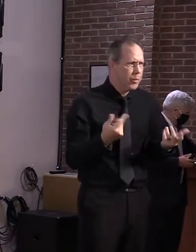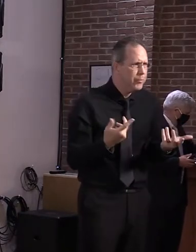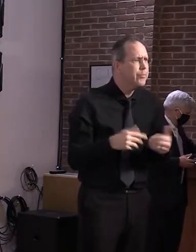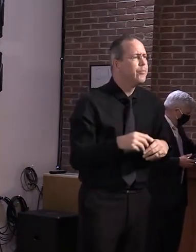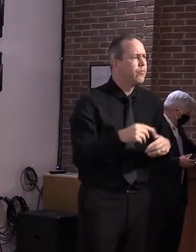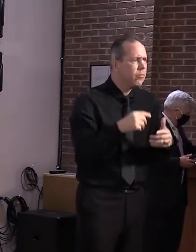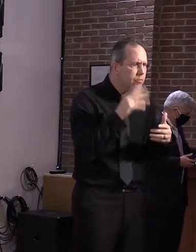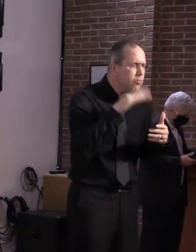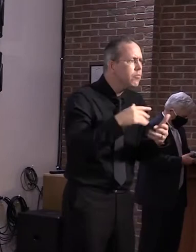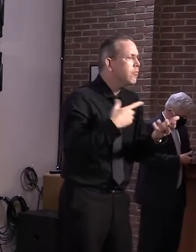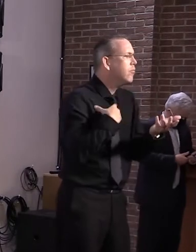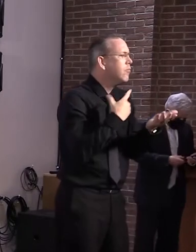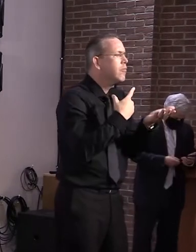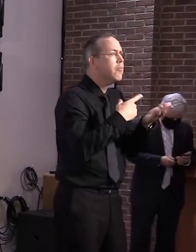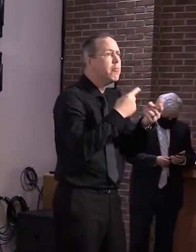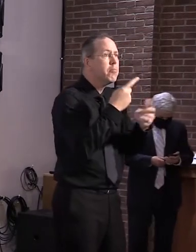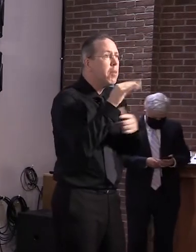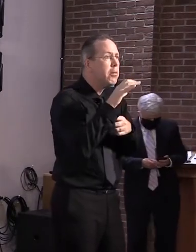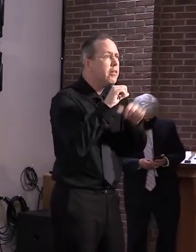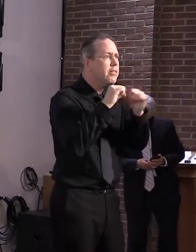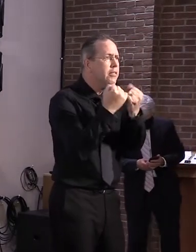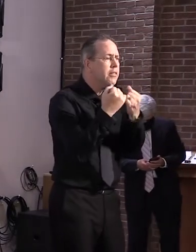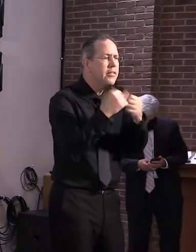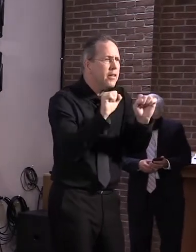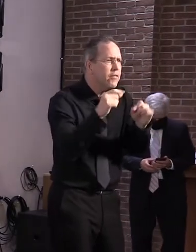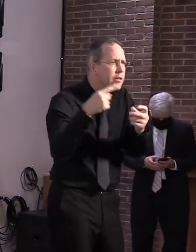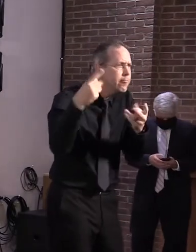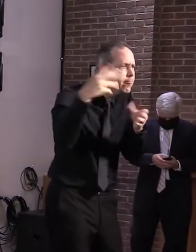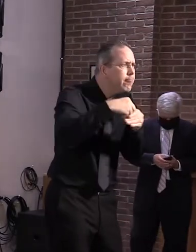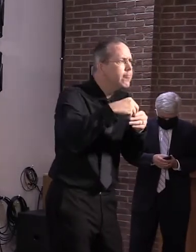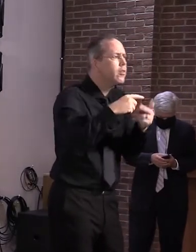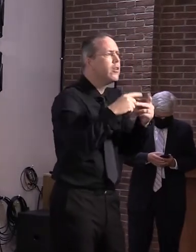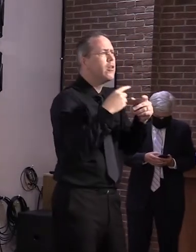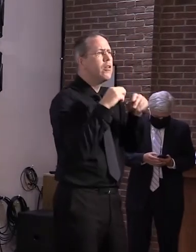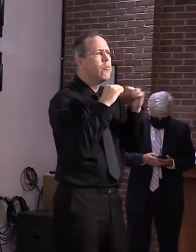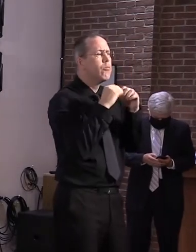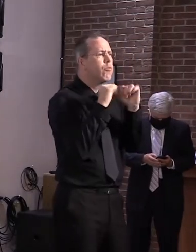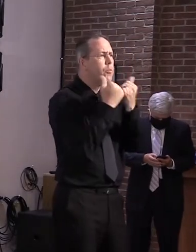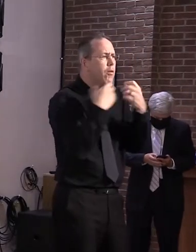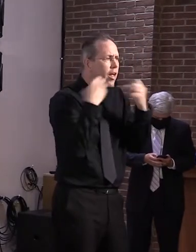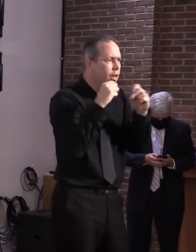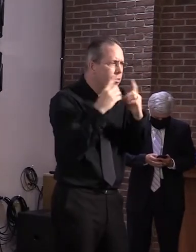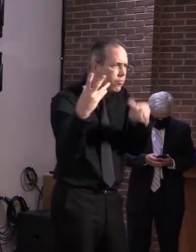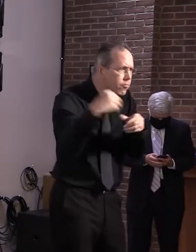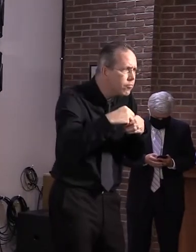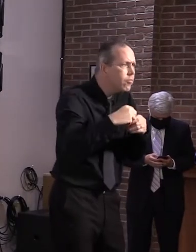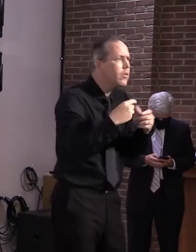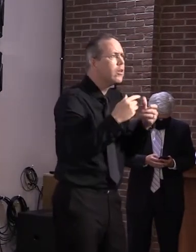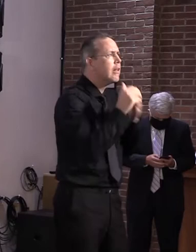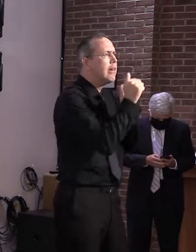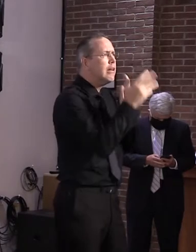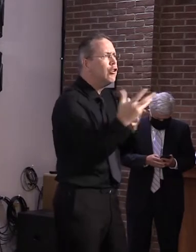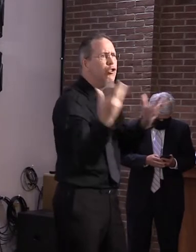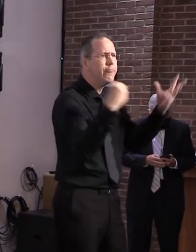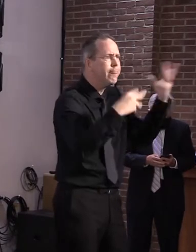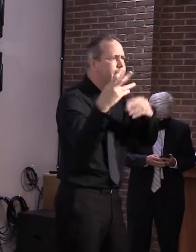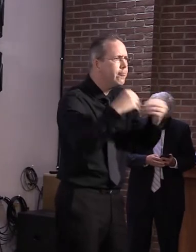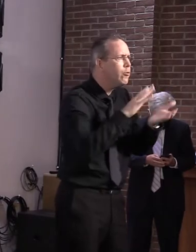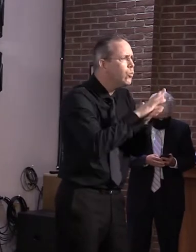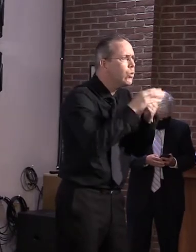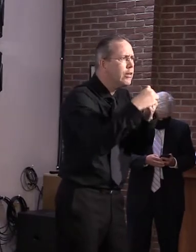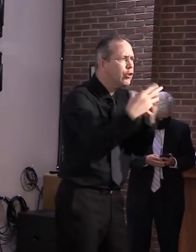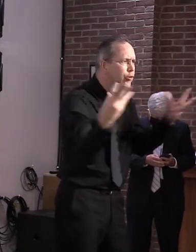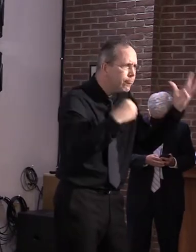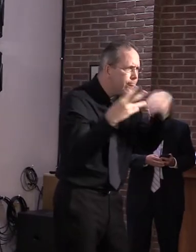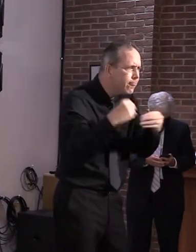public safety, and campus leaders working to contemplate the what-ifs and how to mitigate them.